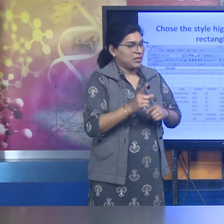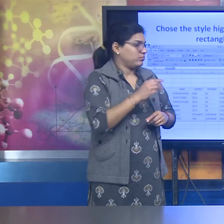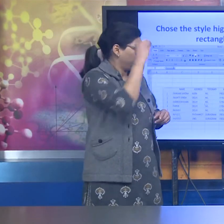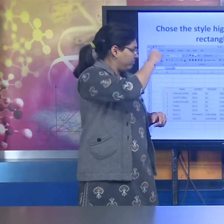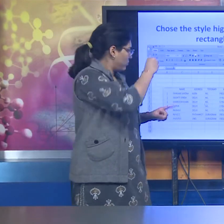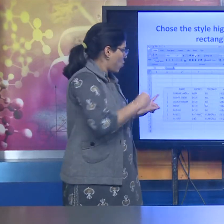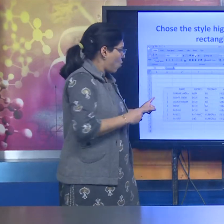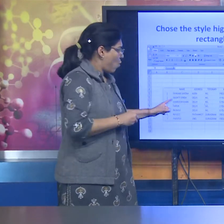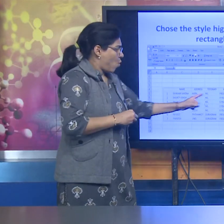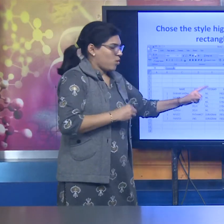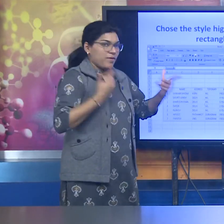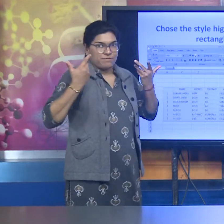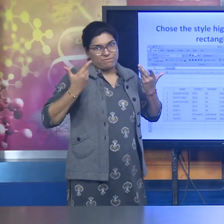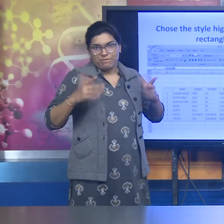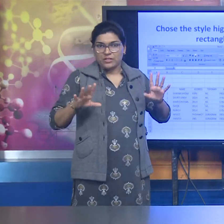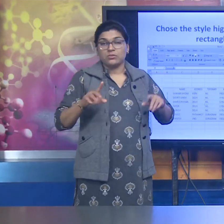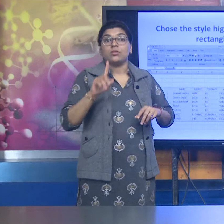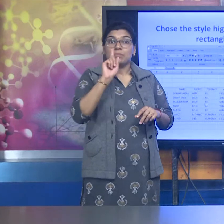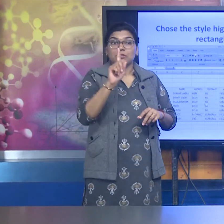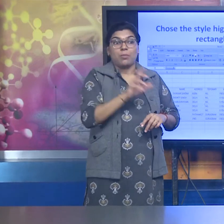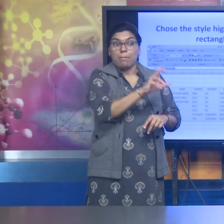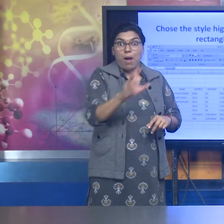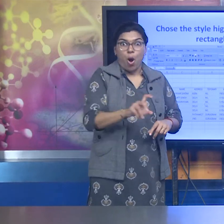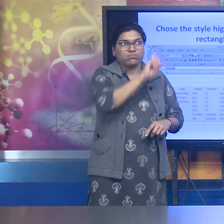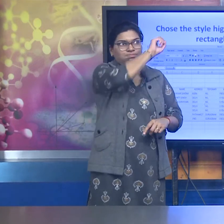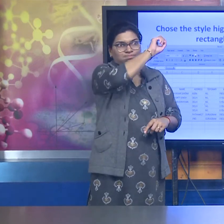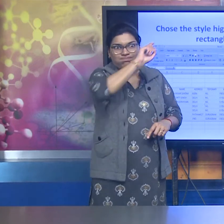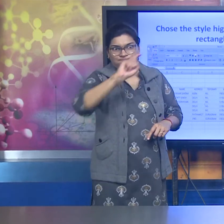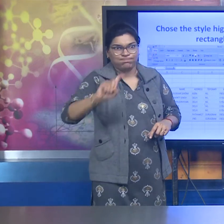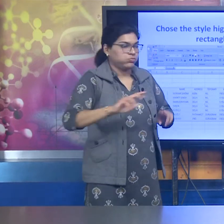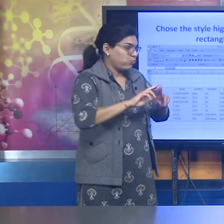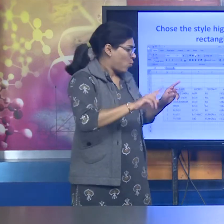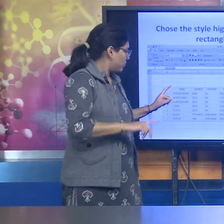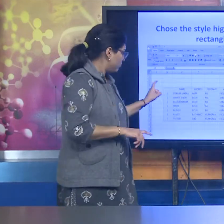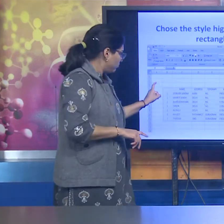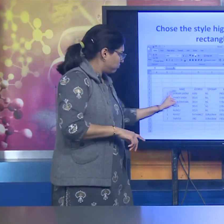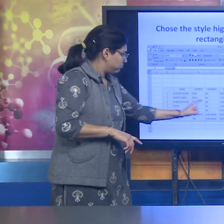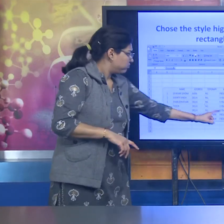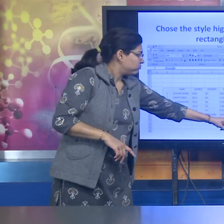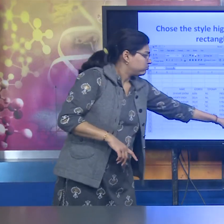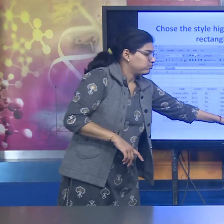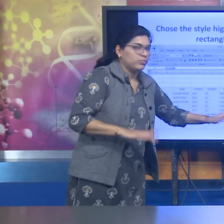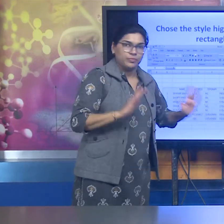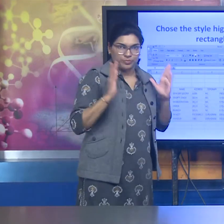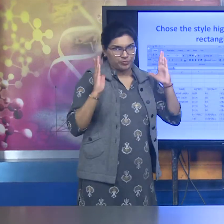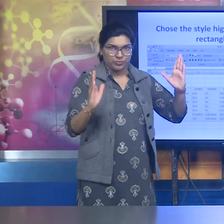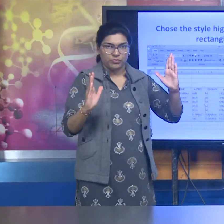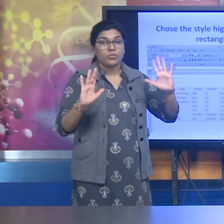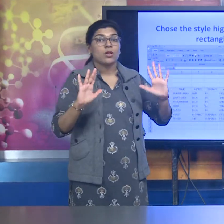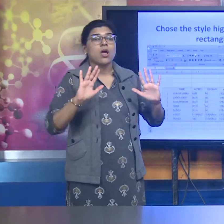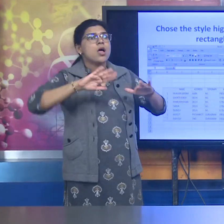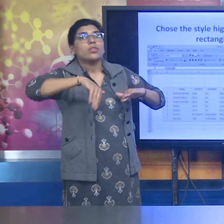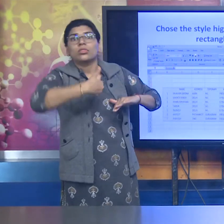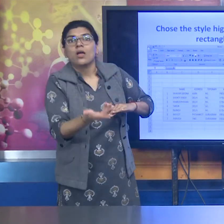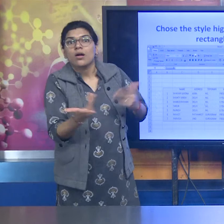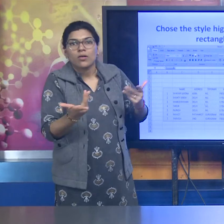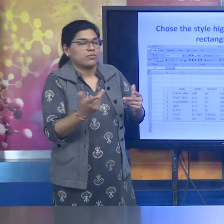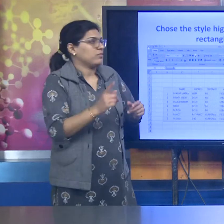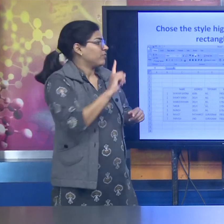It should not be empty, it should be full and filled. And drag the column from starting point to